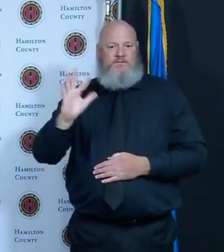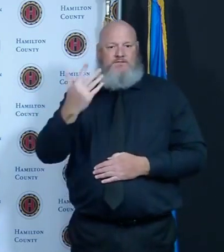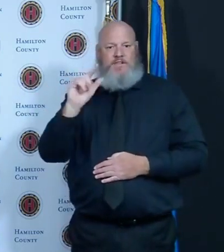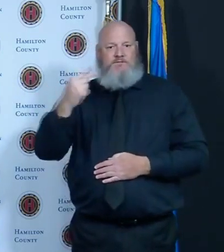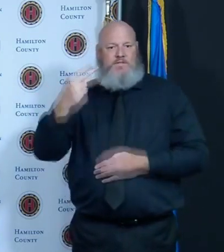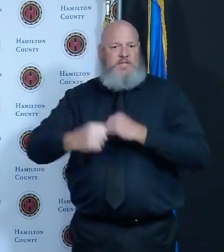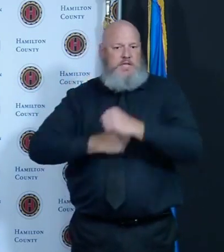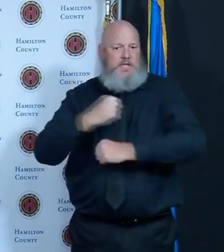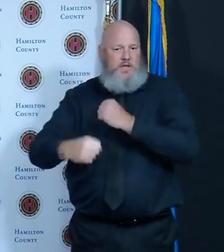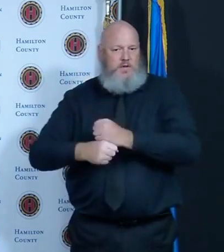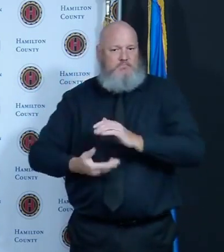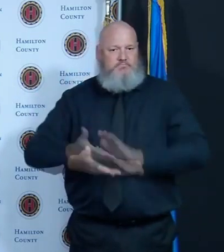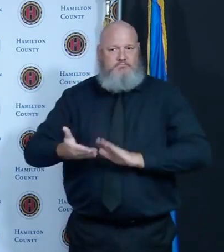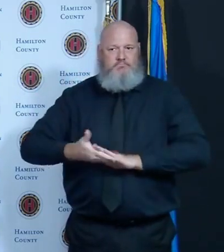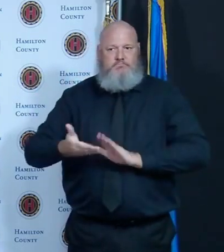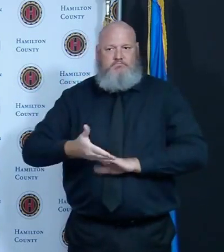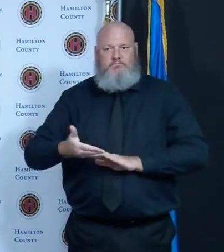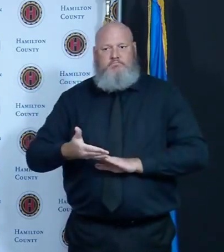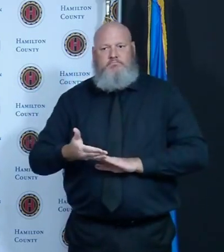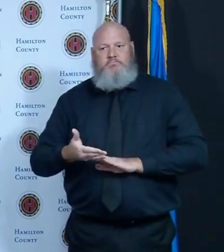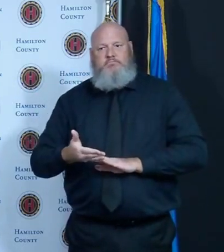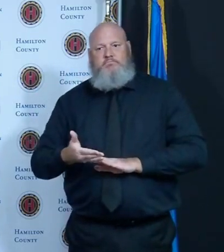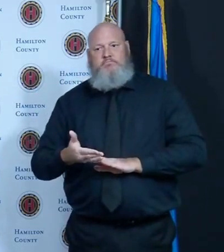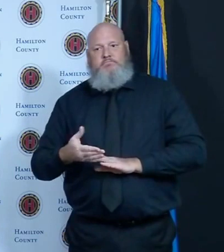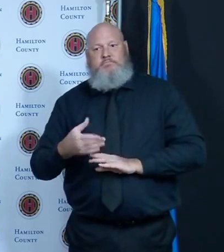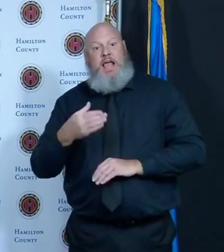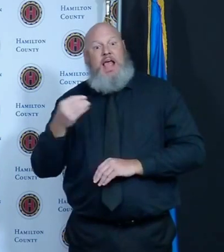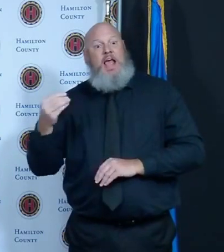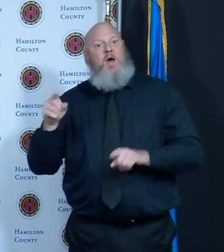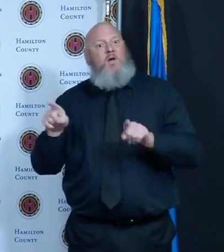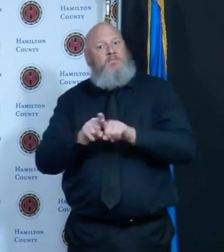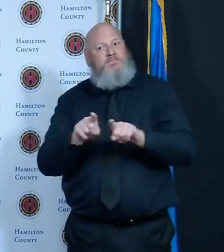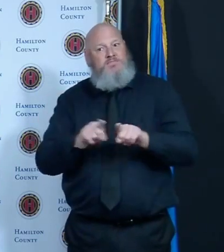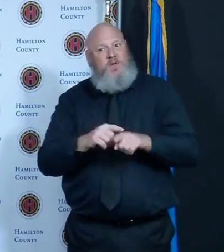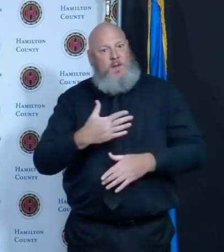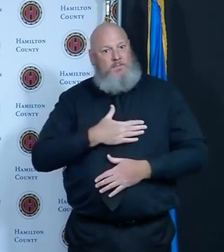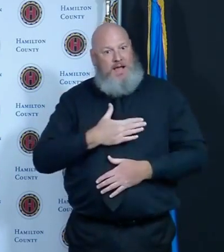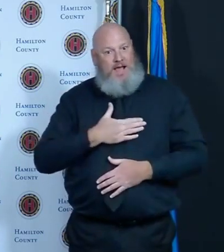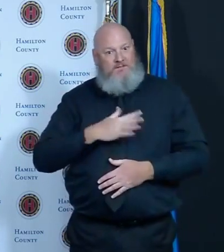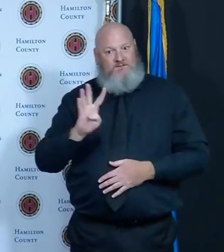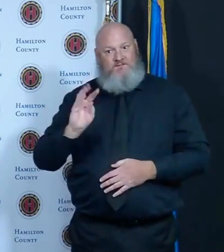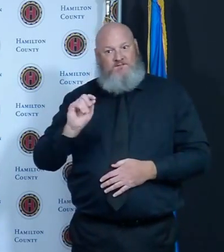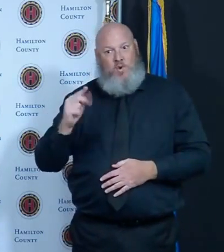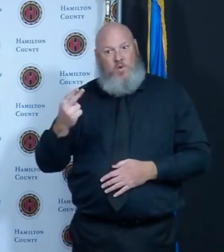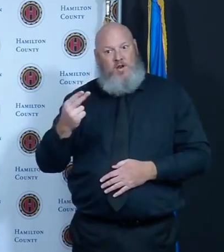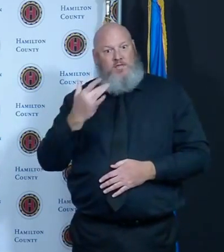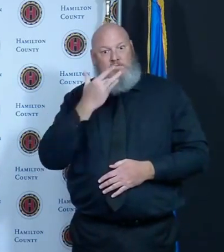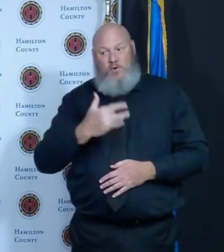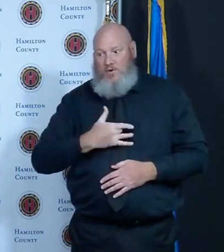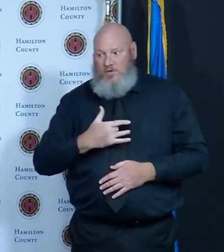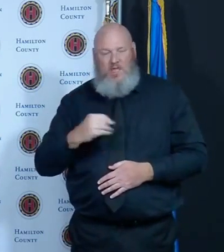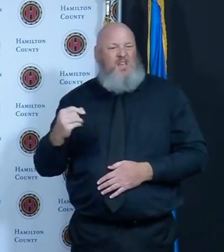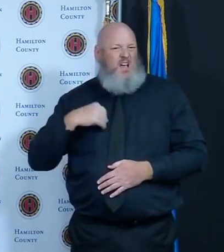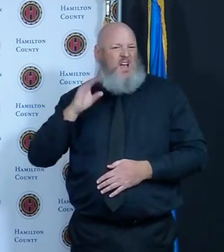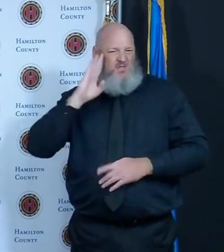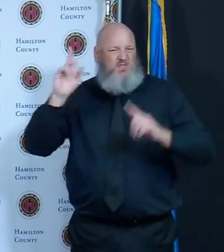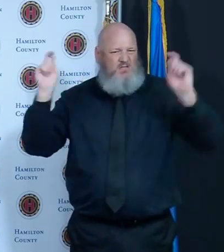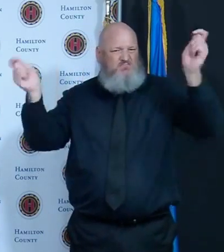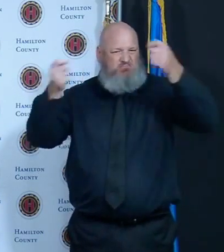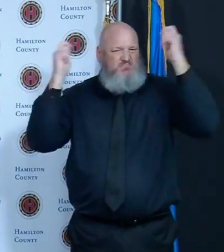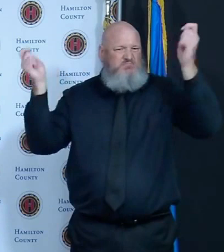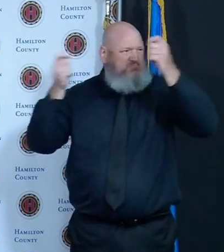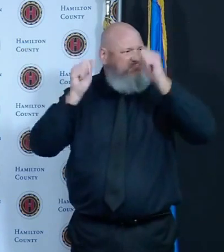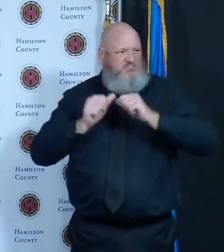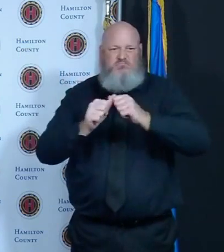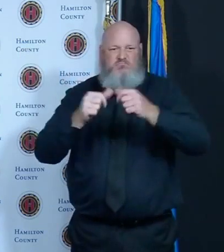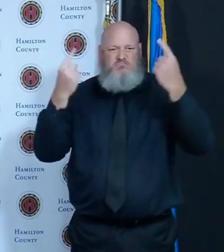on Thursday, and I'll celebrate 5 years as a business owner and entrepreneur. And you know what? That's a great thing, and I'm really excited about it, but I'm a little nervous. It's